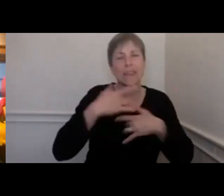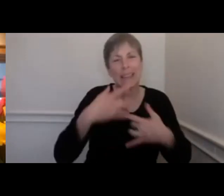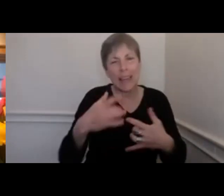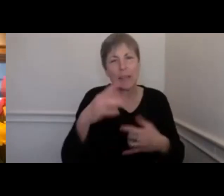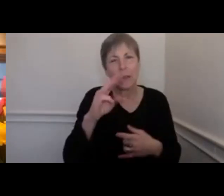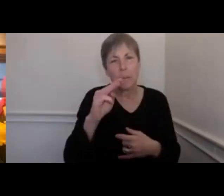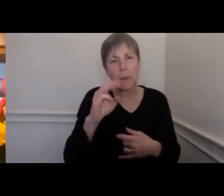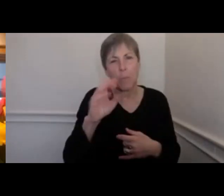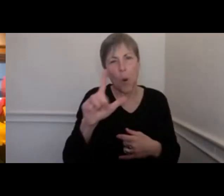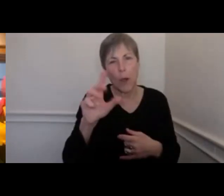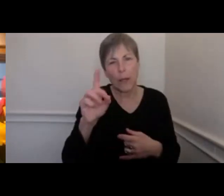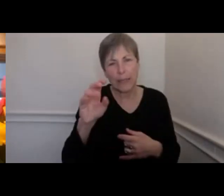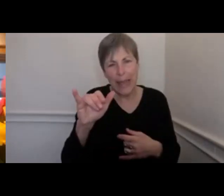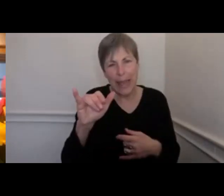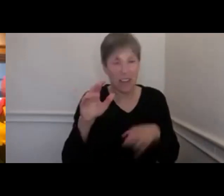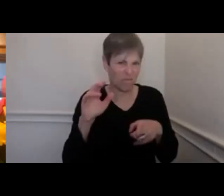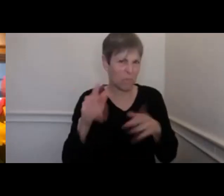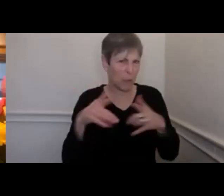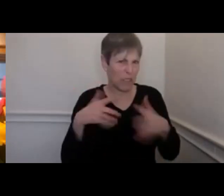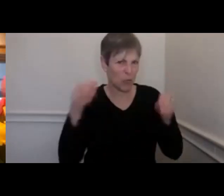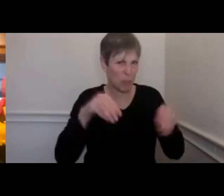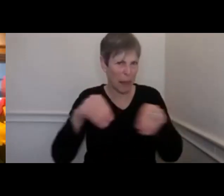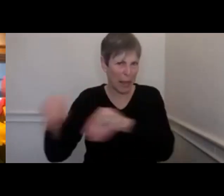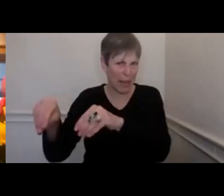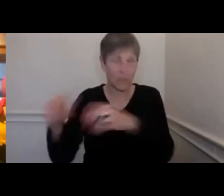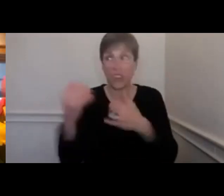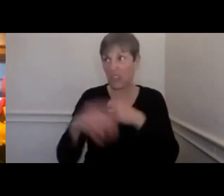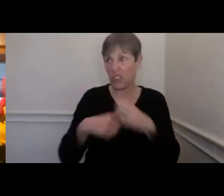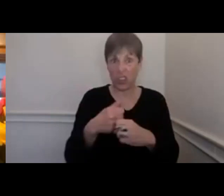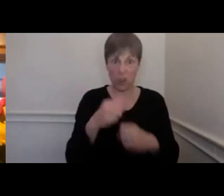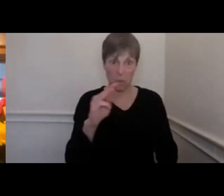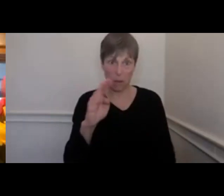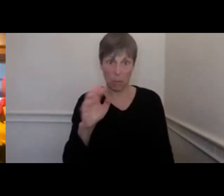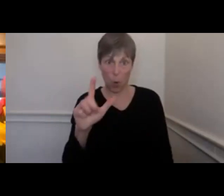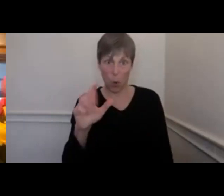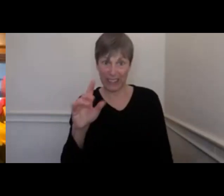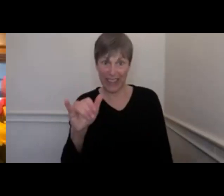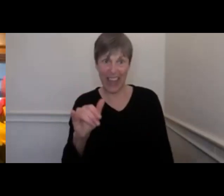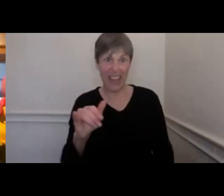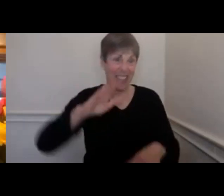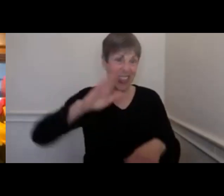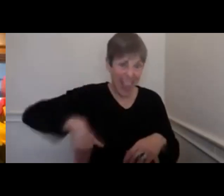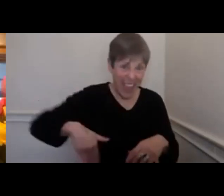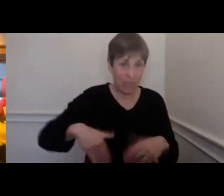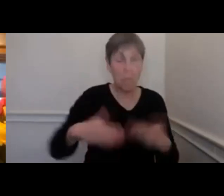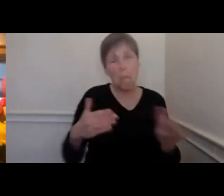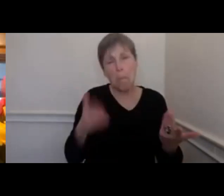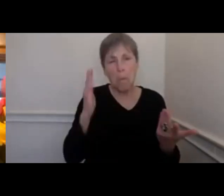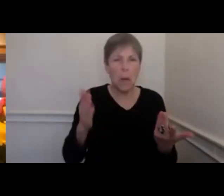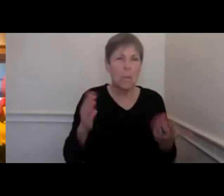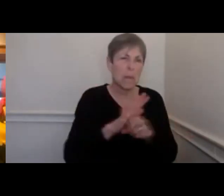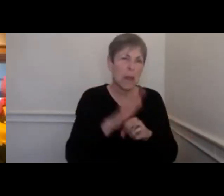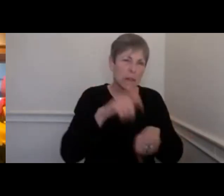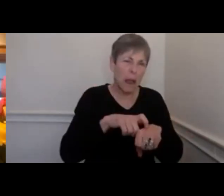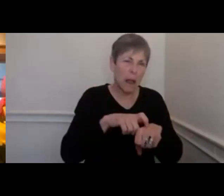plant their gardens. And because Memorial Day is quite late this year, chances are we'll be good to go. But sometimes it's closer to